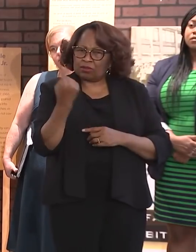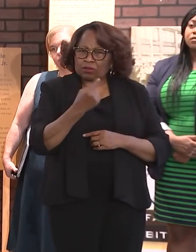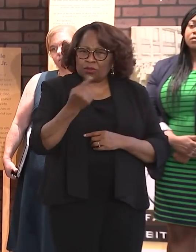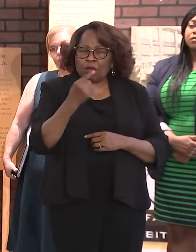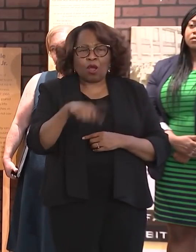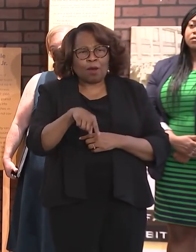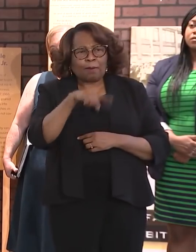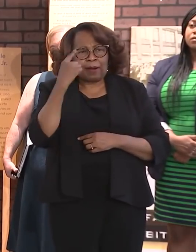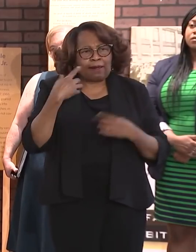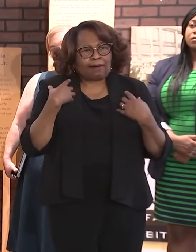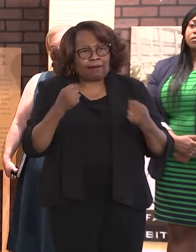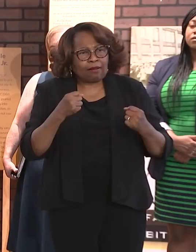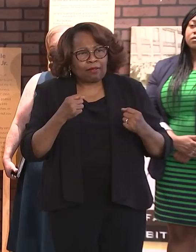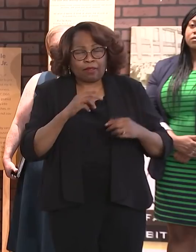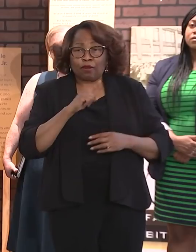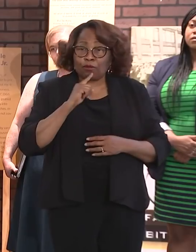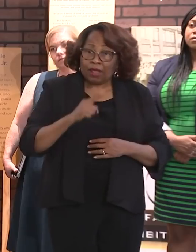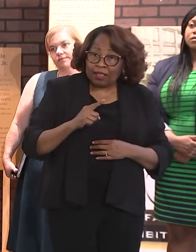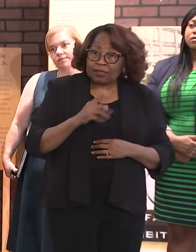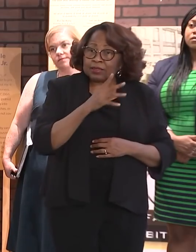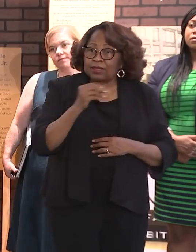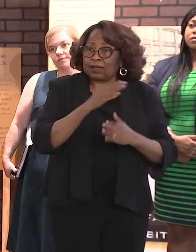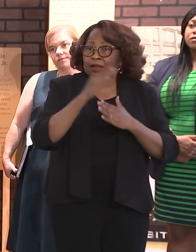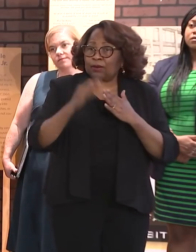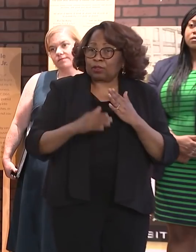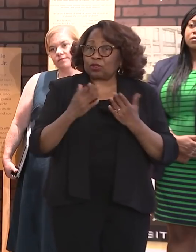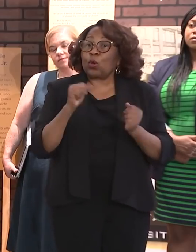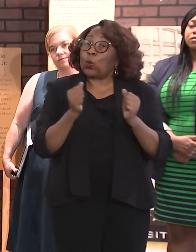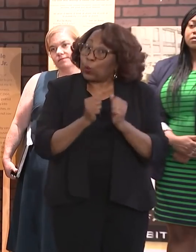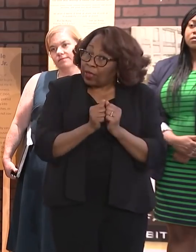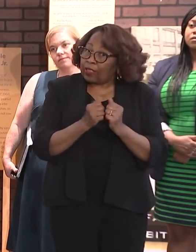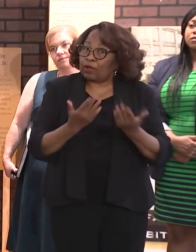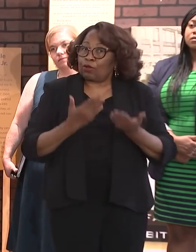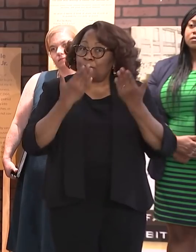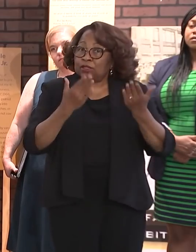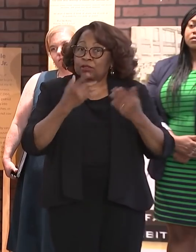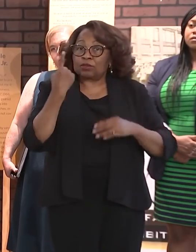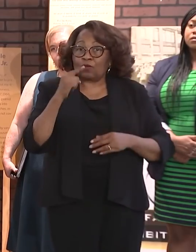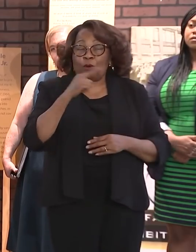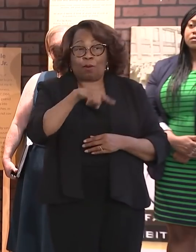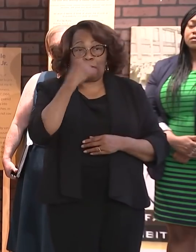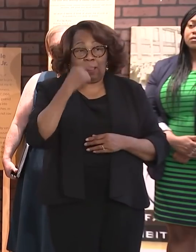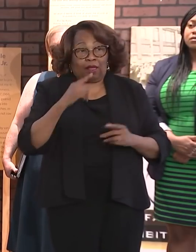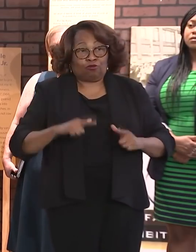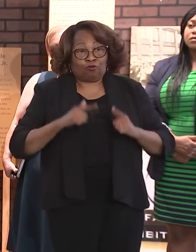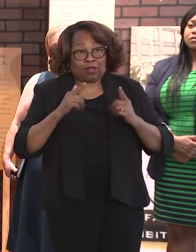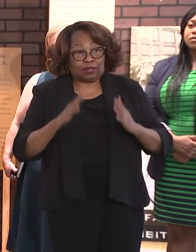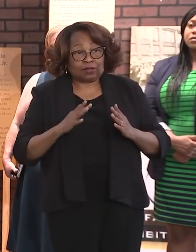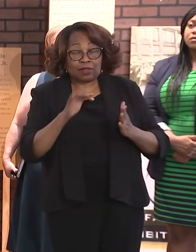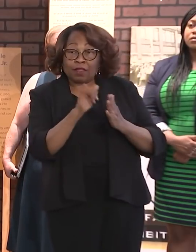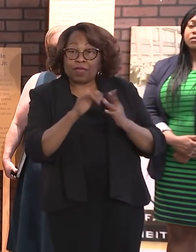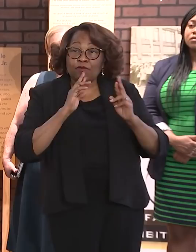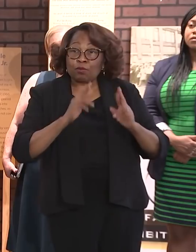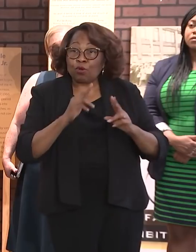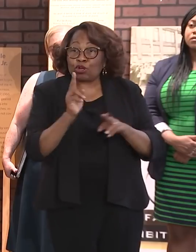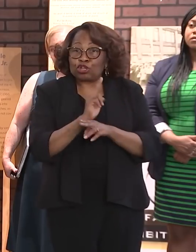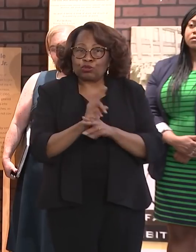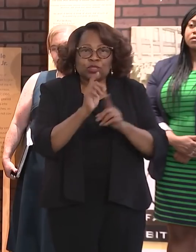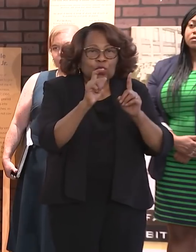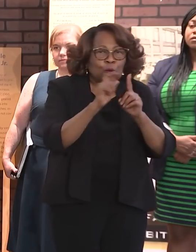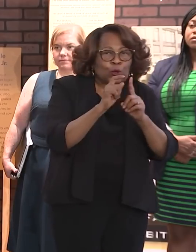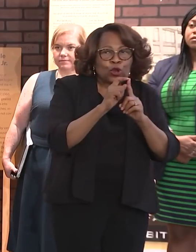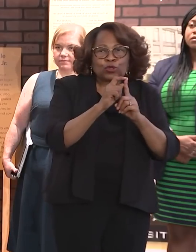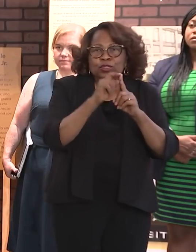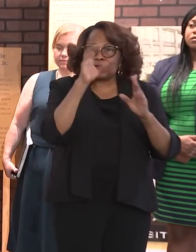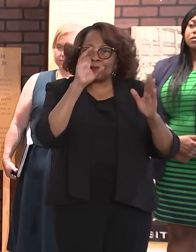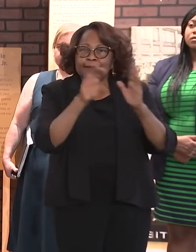Black health realities and outcomes with recommendations for our Black residents. That report uses words and graphs